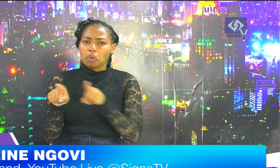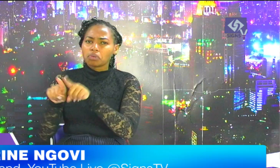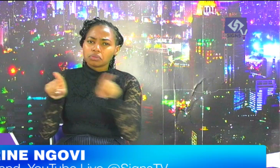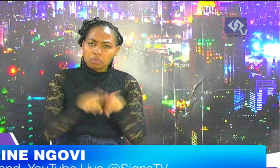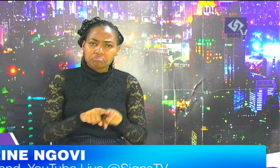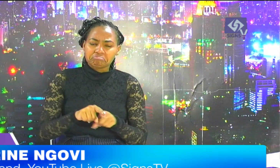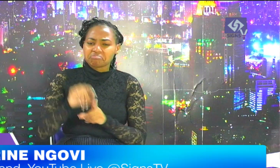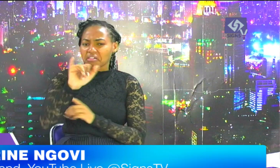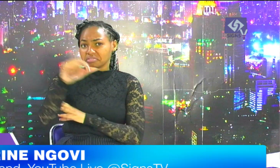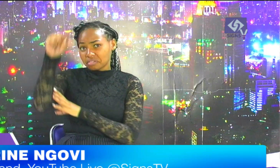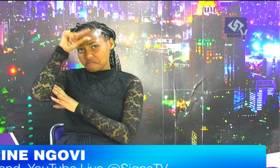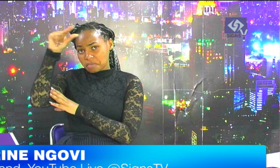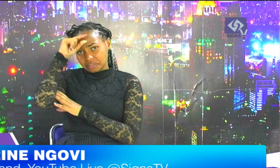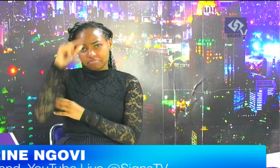the end of the year.